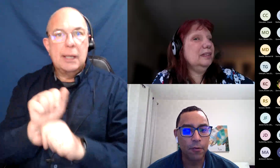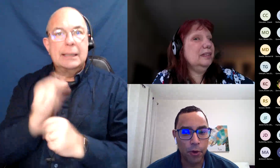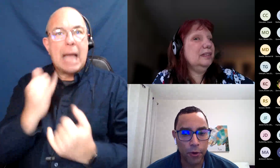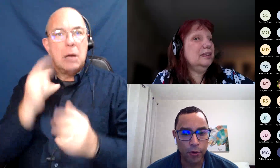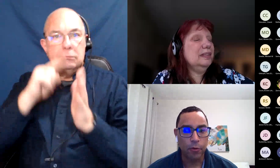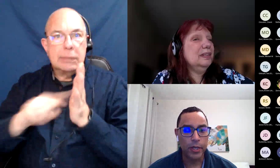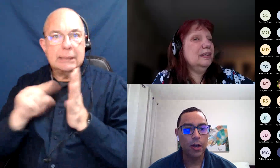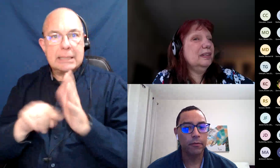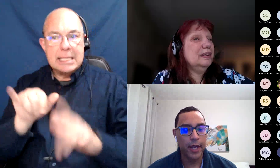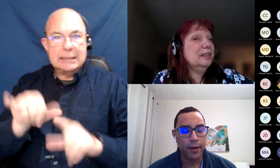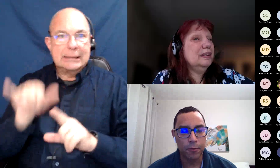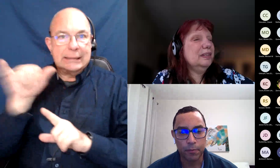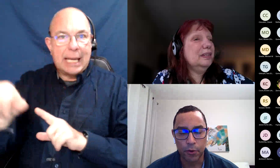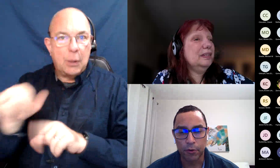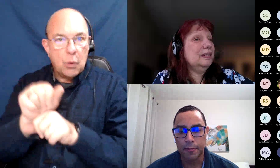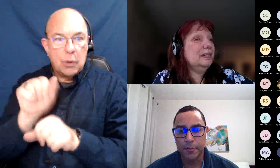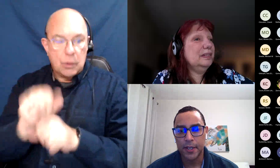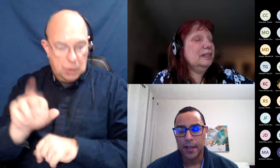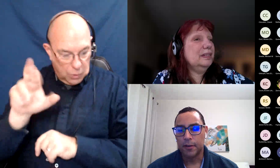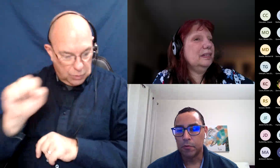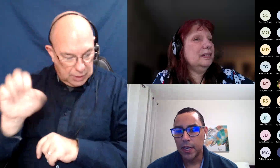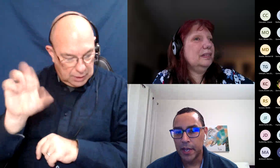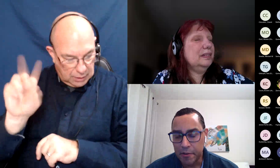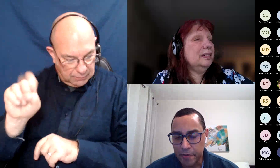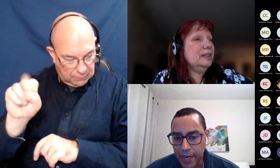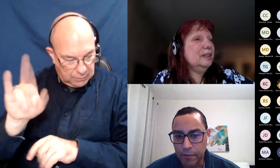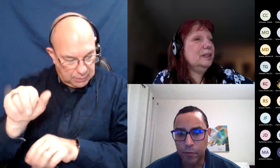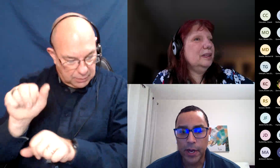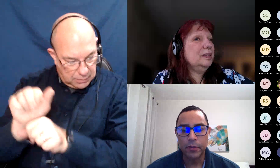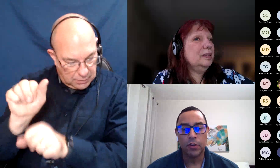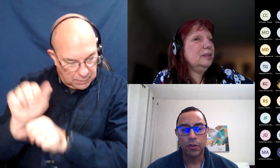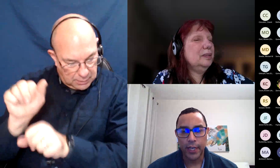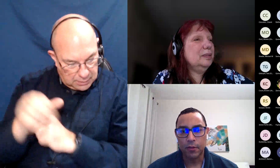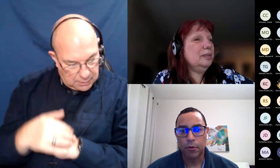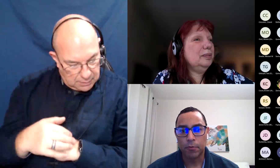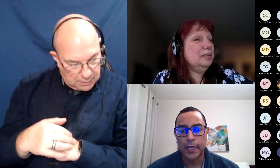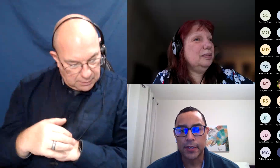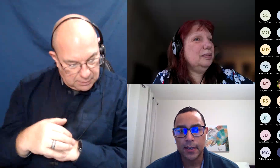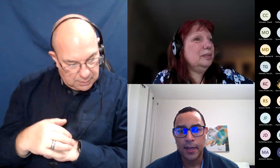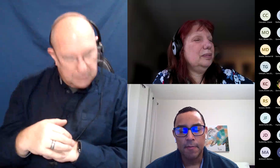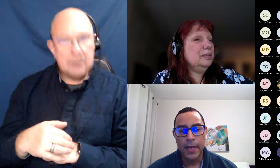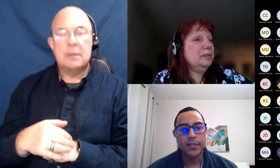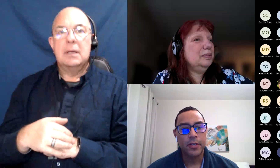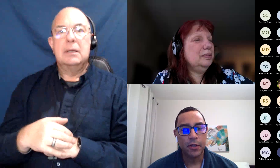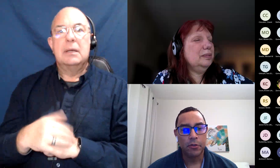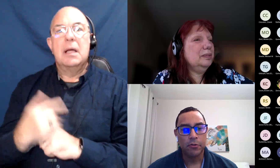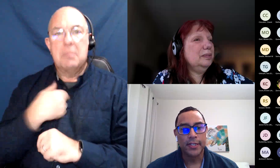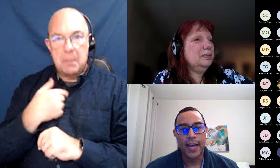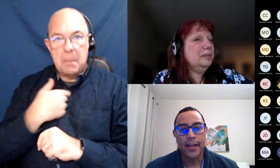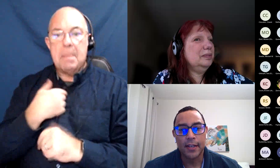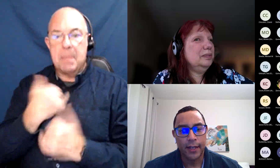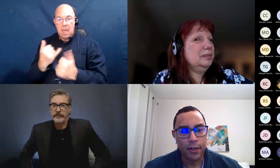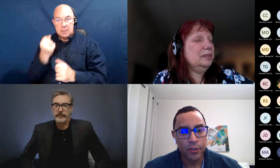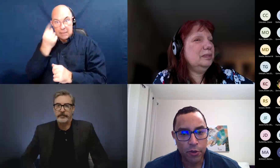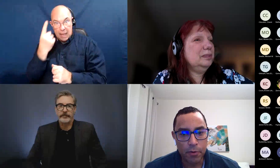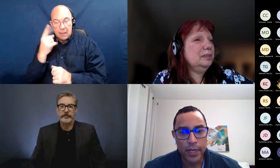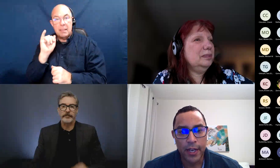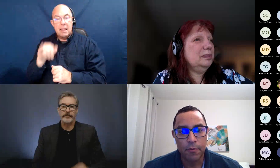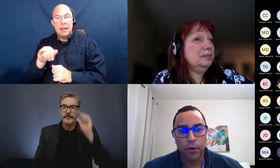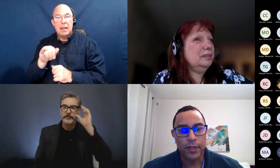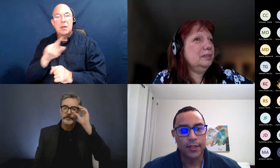now stay at work or recovery at work programs. They're really innovative way to look at the workplace based on the understanding